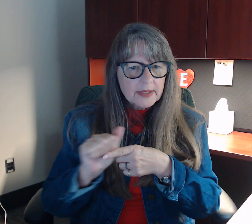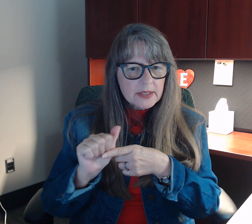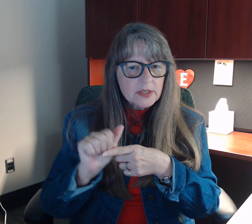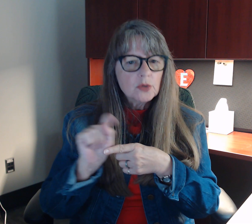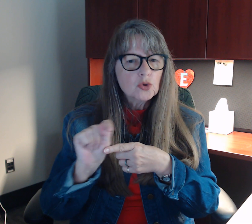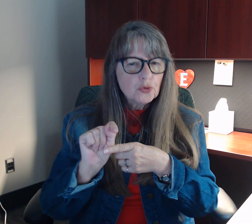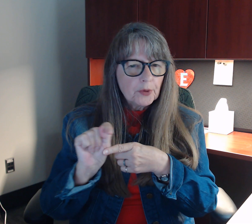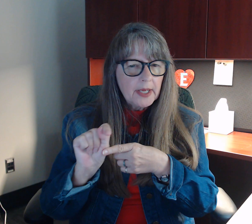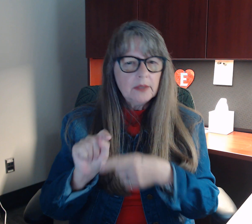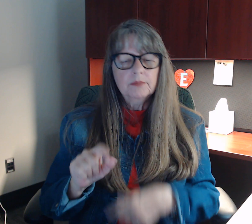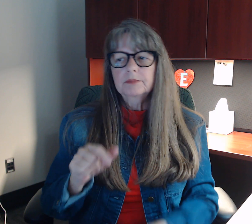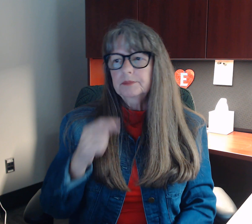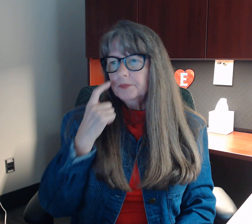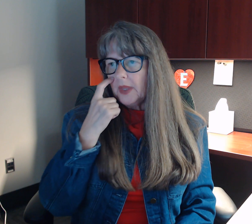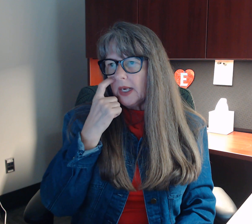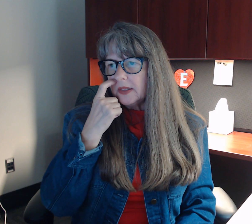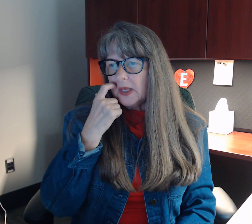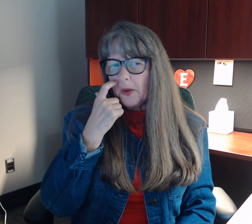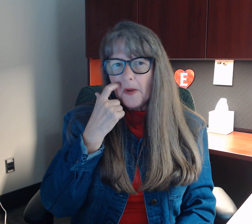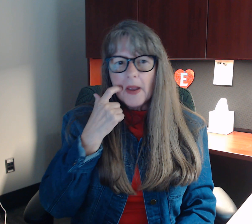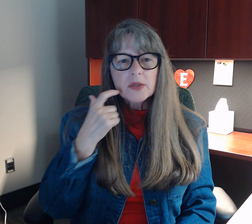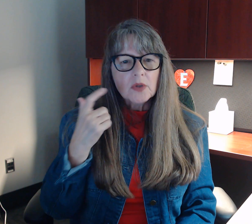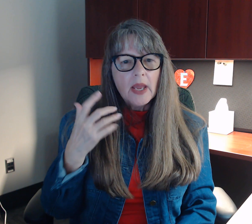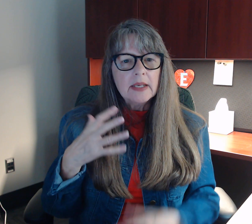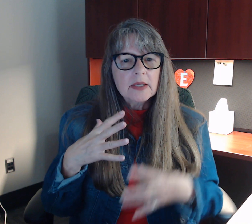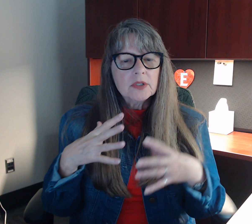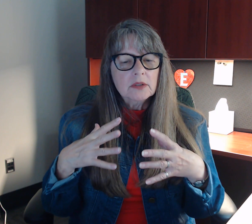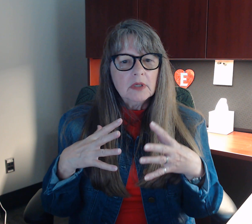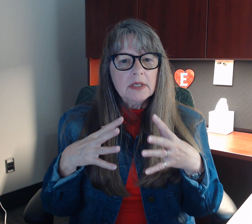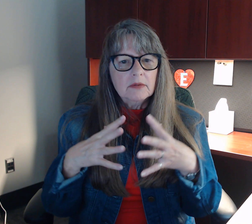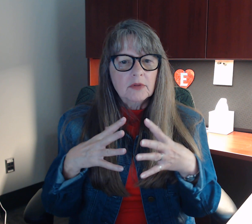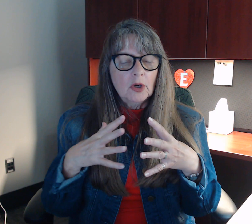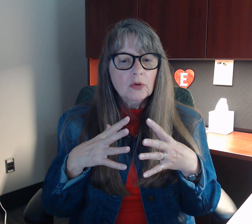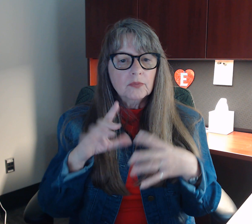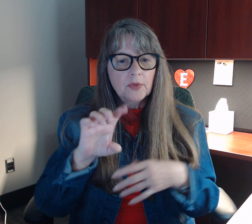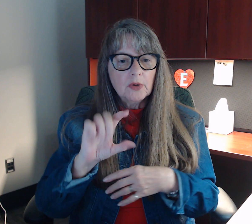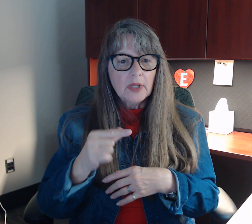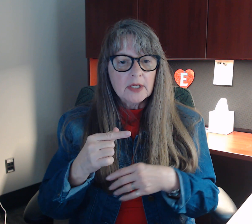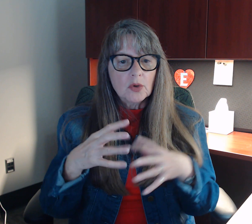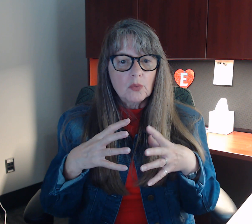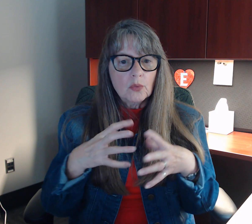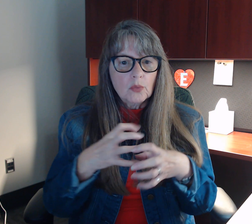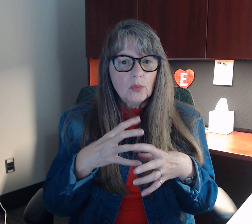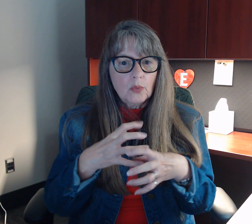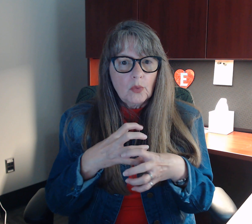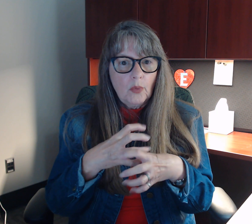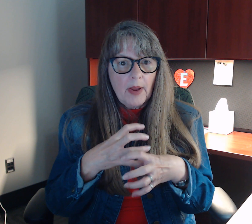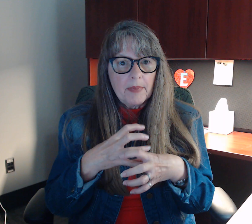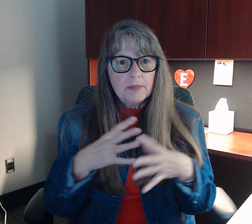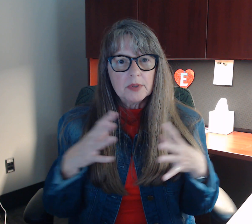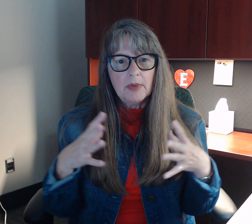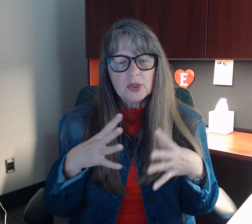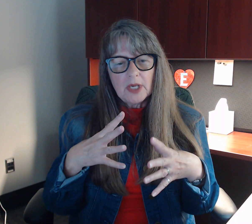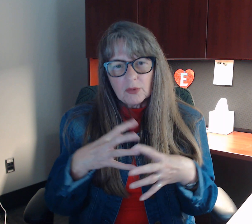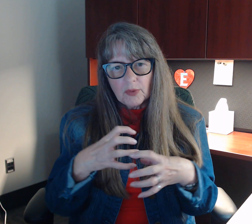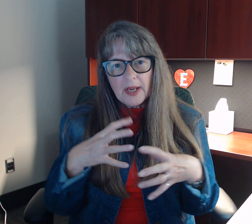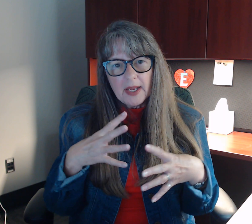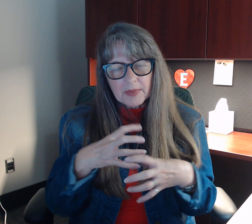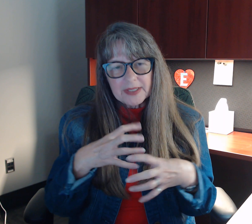practice, train, that kind of thing. So, and it doesn't, their legs don't cramp up so much, and I cramp because that's how